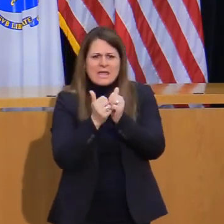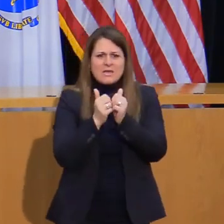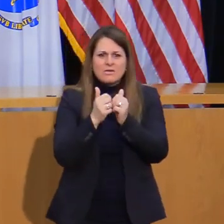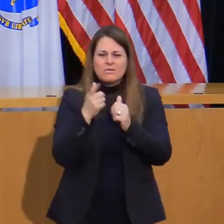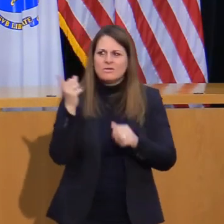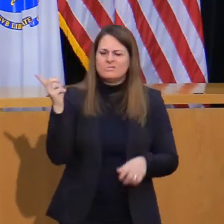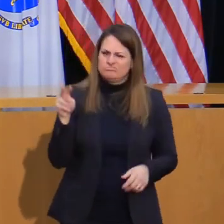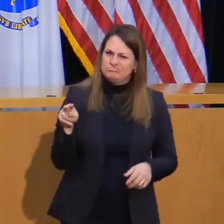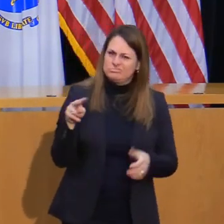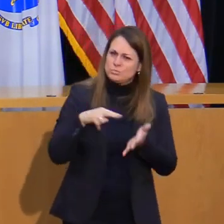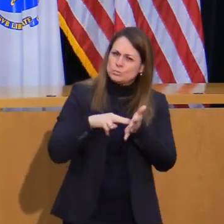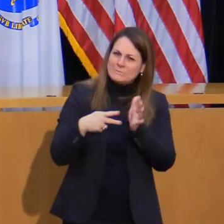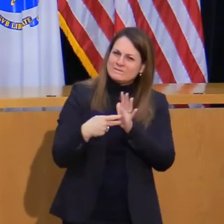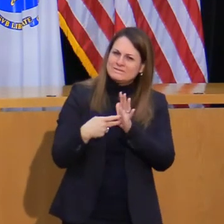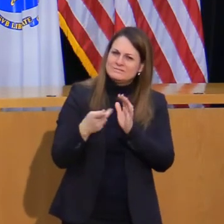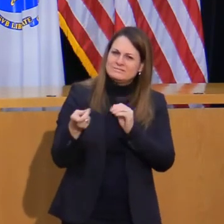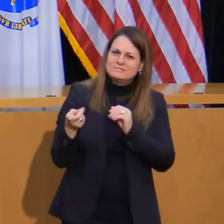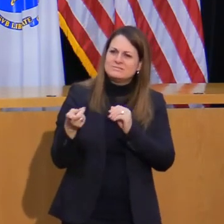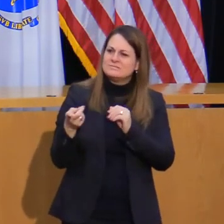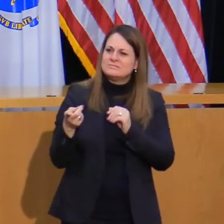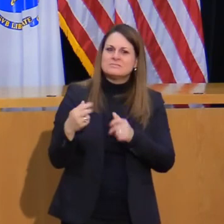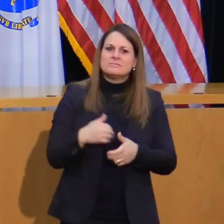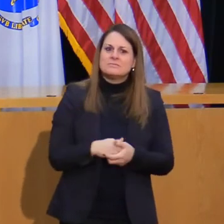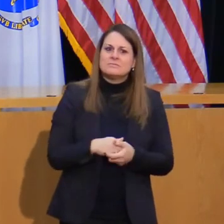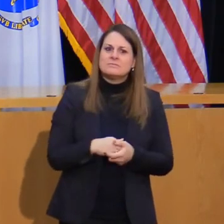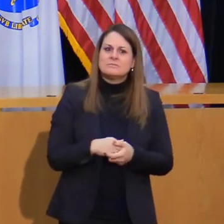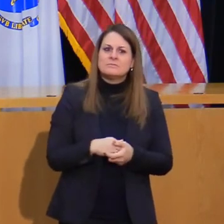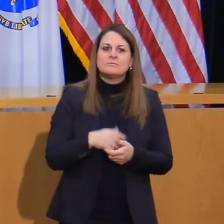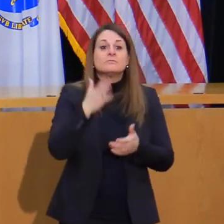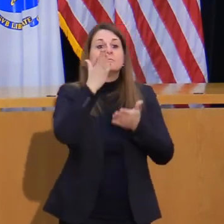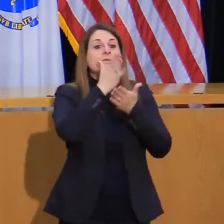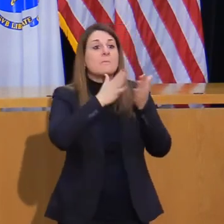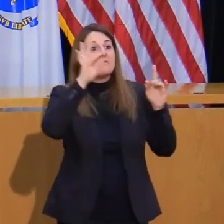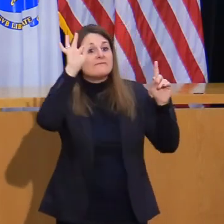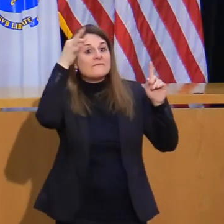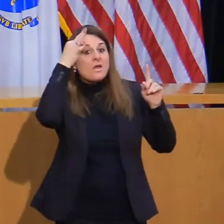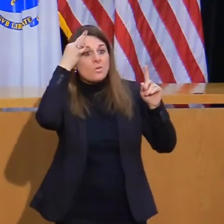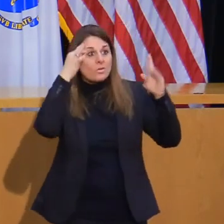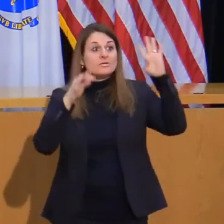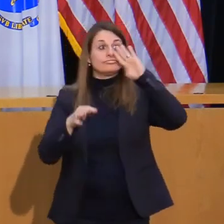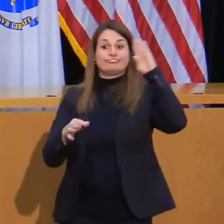are federally fed the vaccine directly. Well,